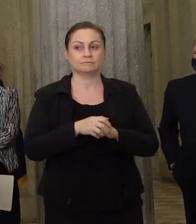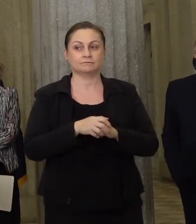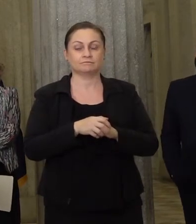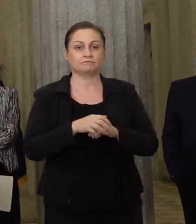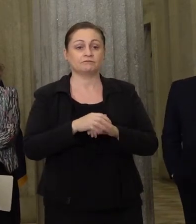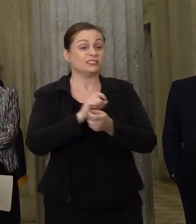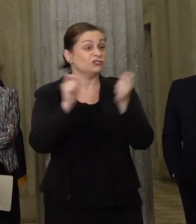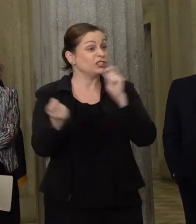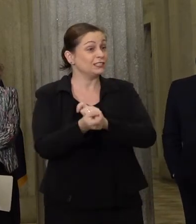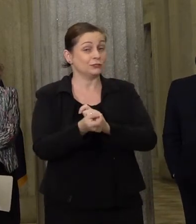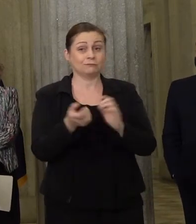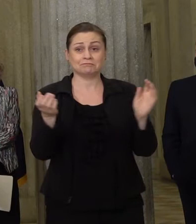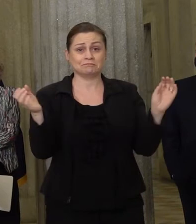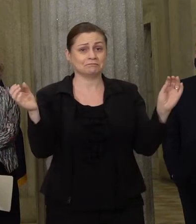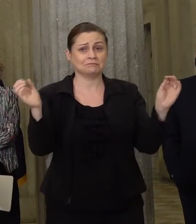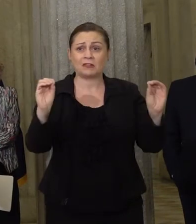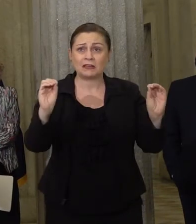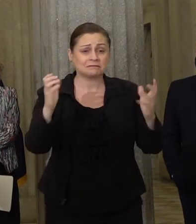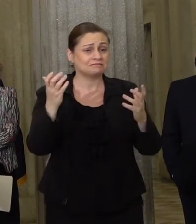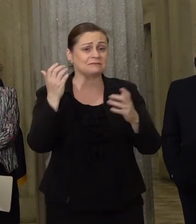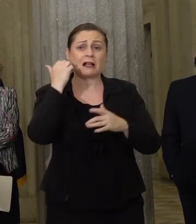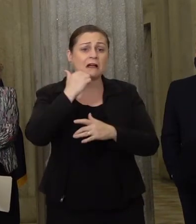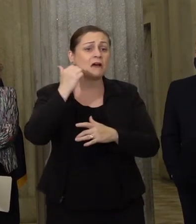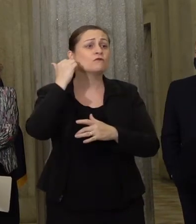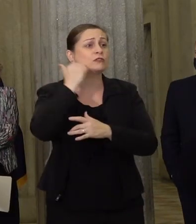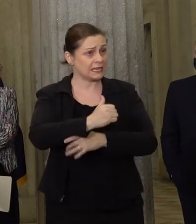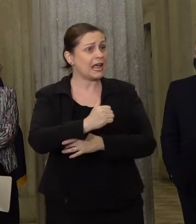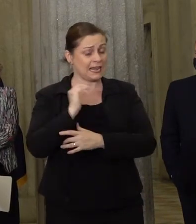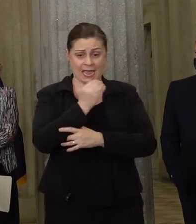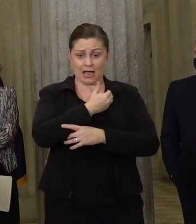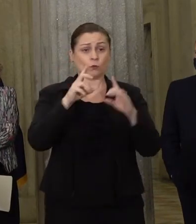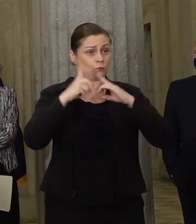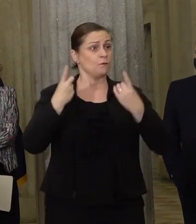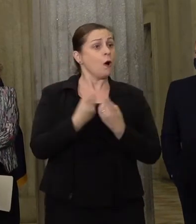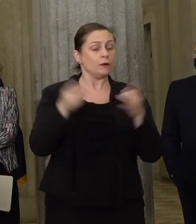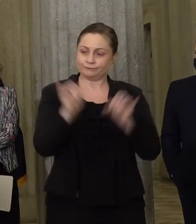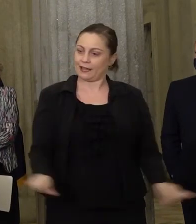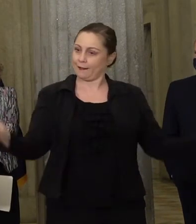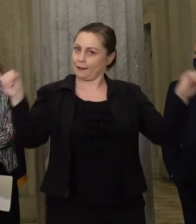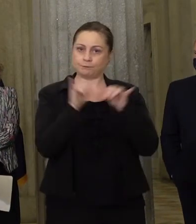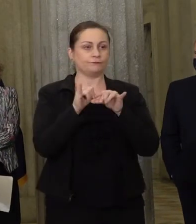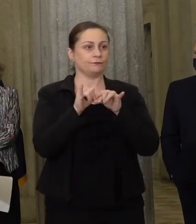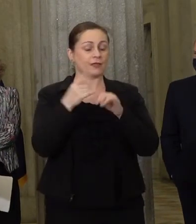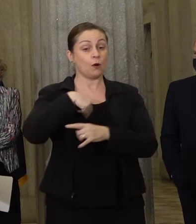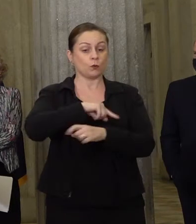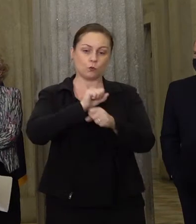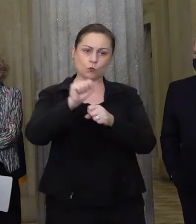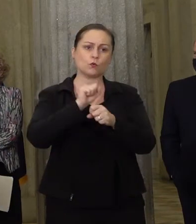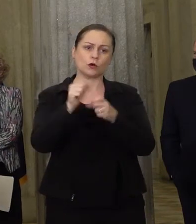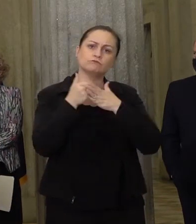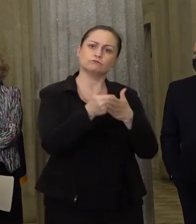nothing changing with what we do every day at the Department of Revenue. Now, what we're going to do is we work closely with